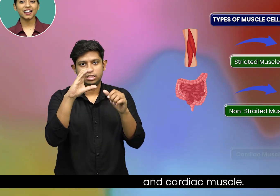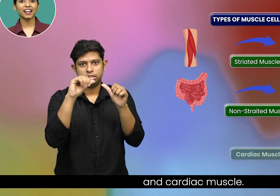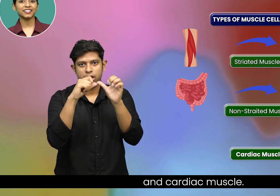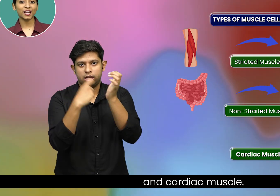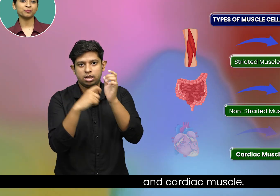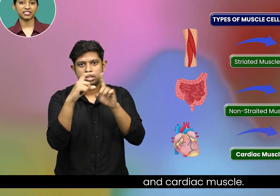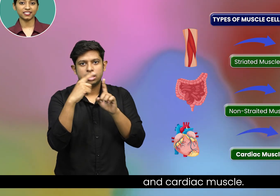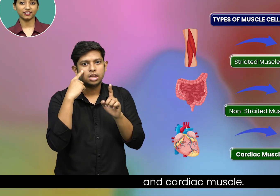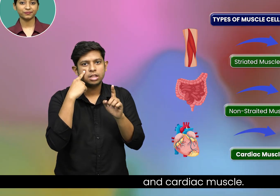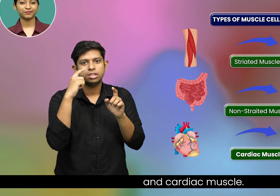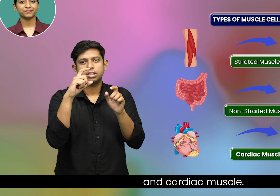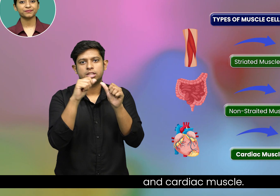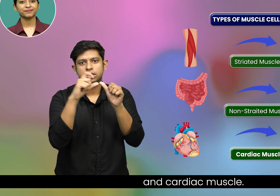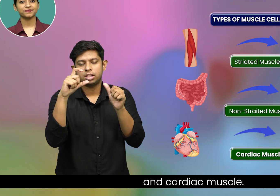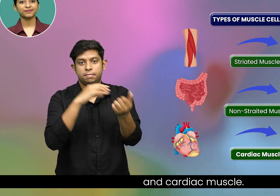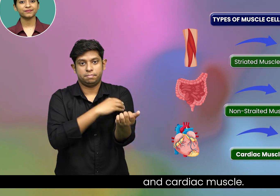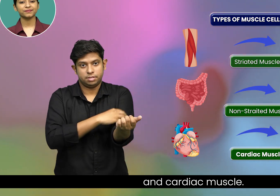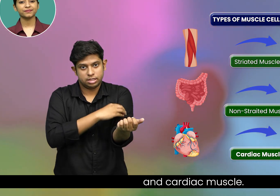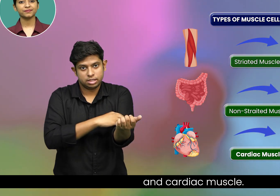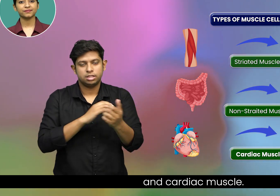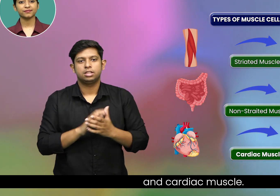and cardiac muscle.